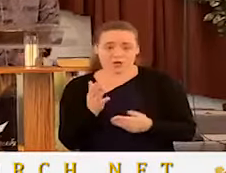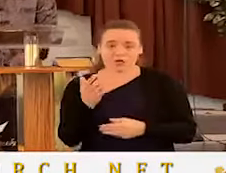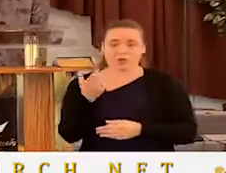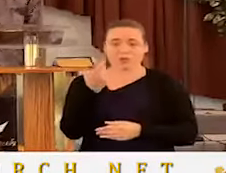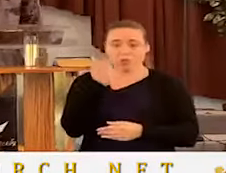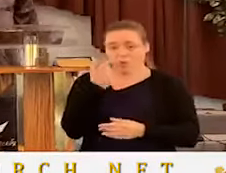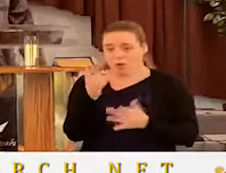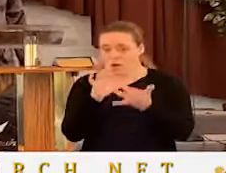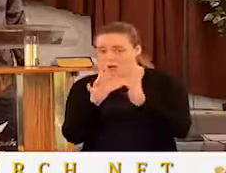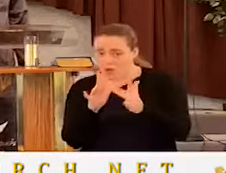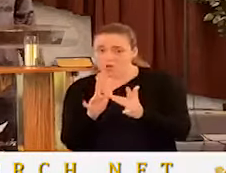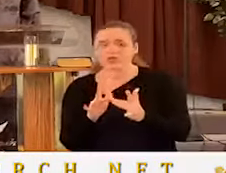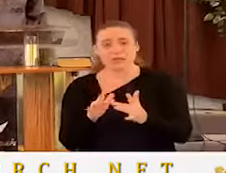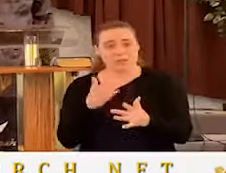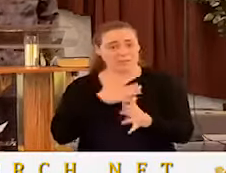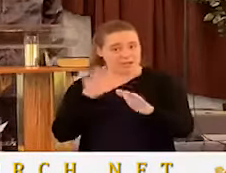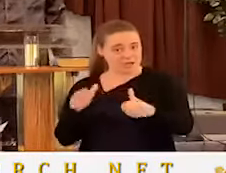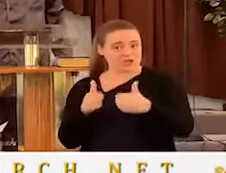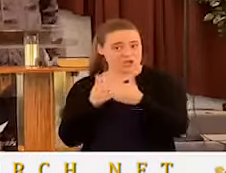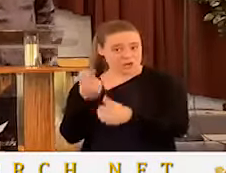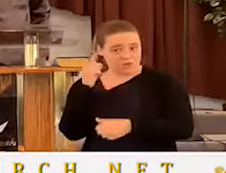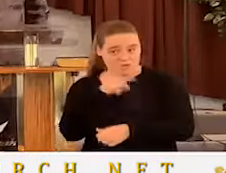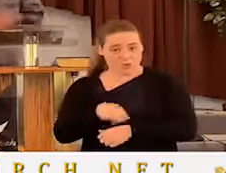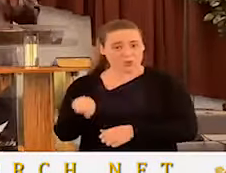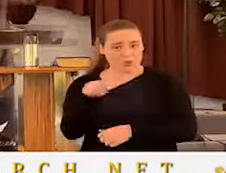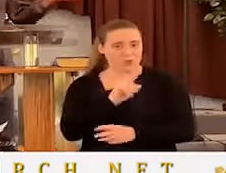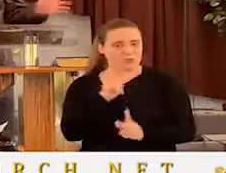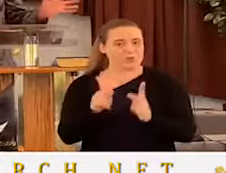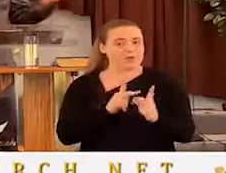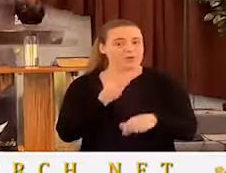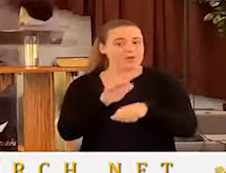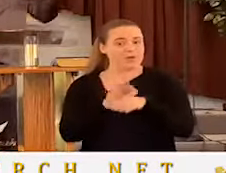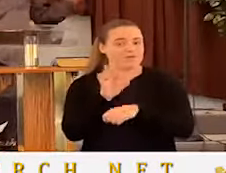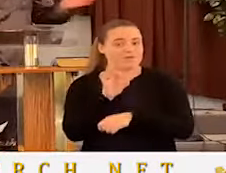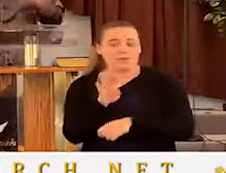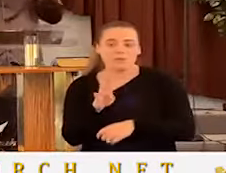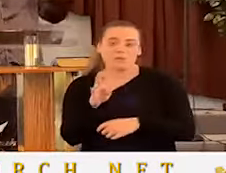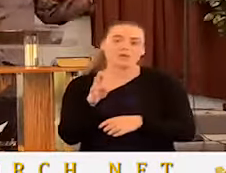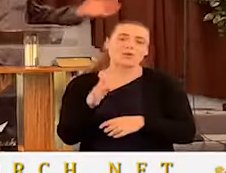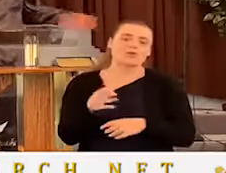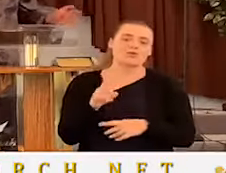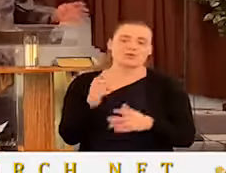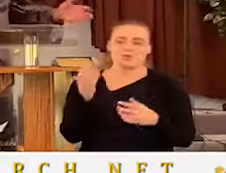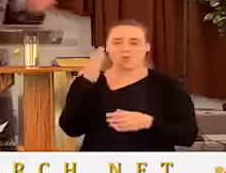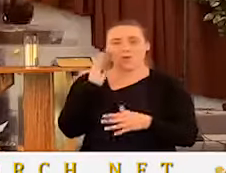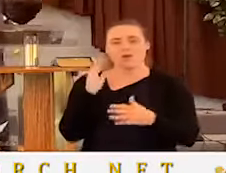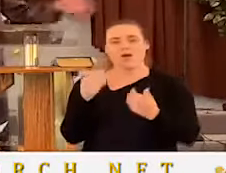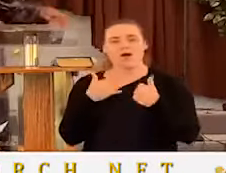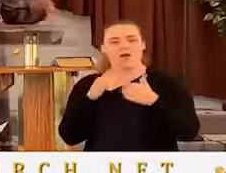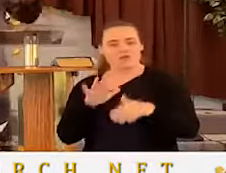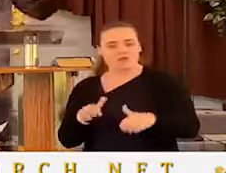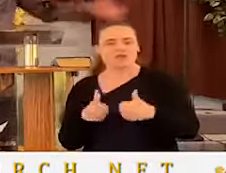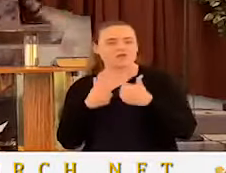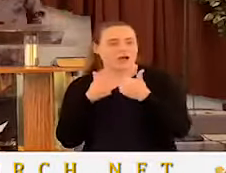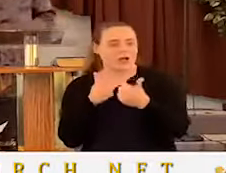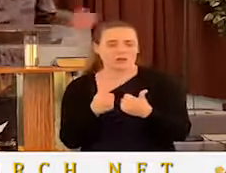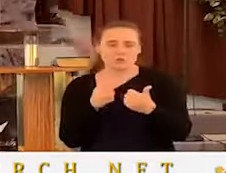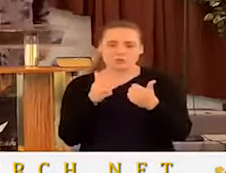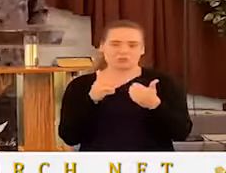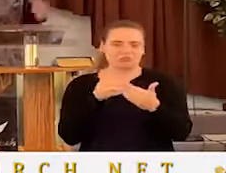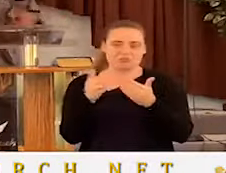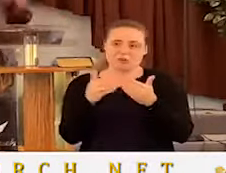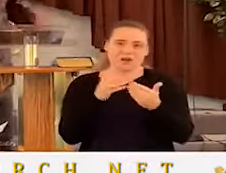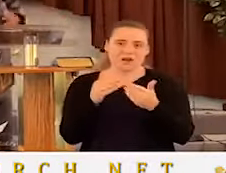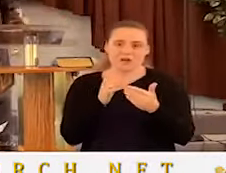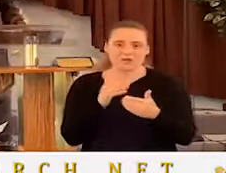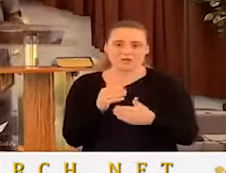your challenge. Everybody got a challenge on Facebook now. You got the challenge, you know, don't slow down, don't stop, whatever it is. I